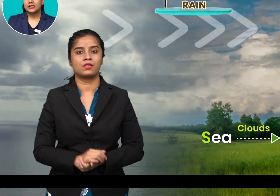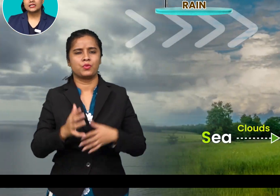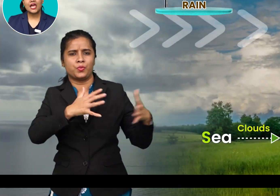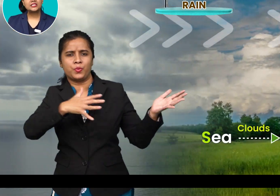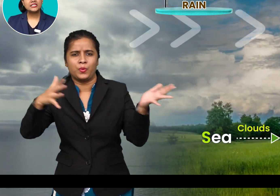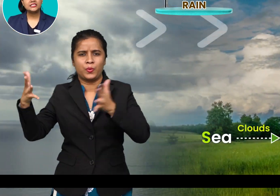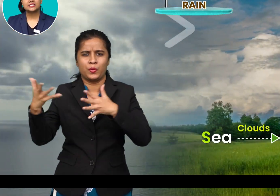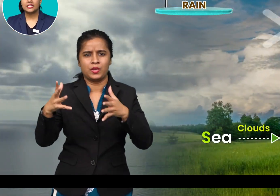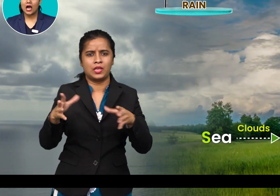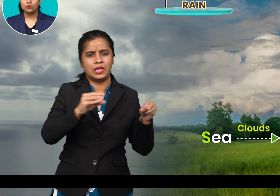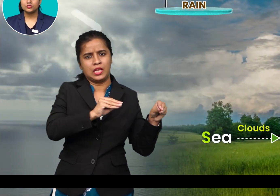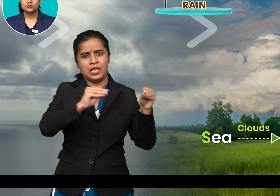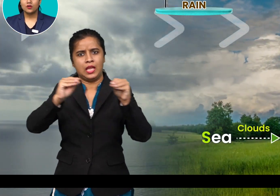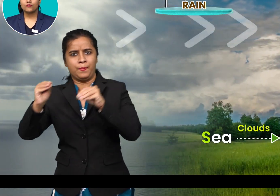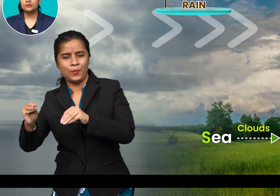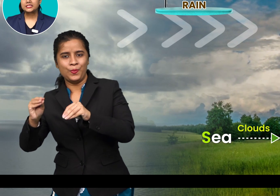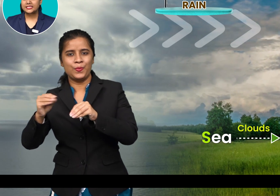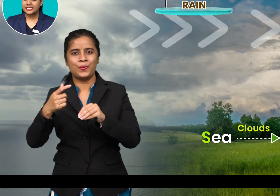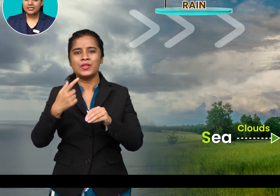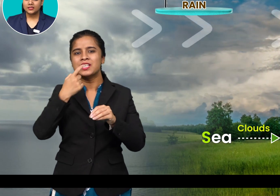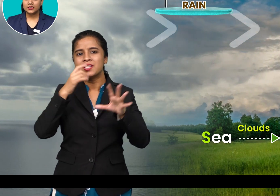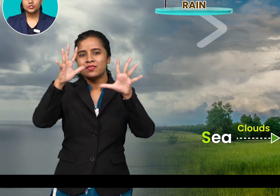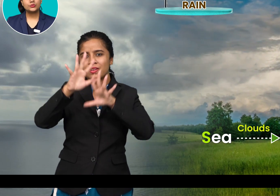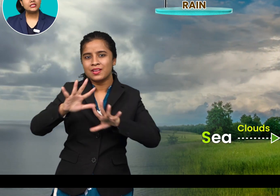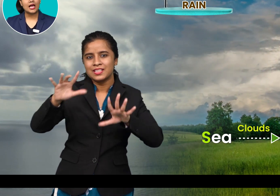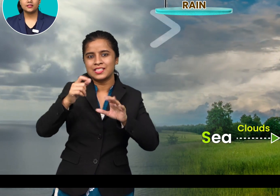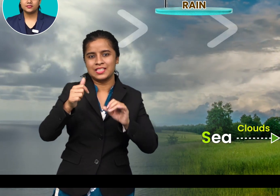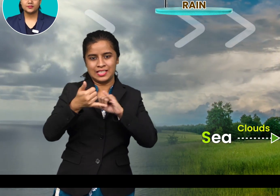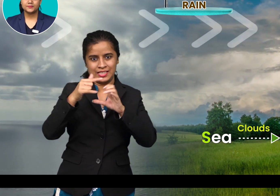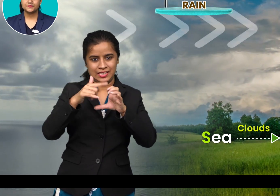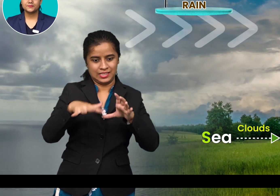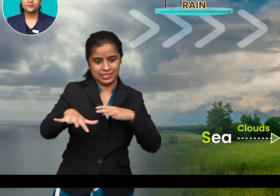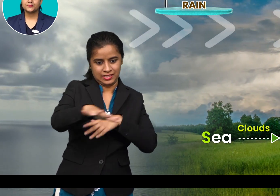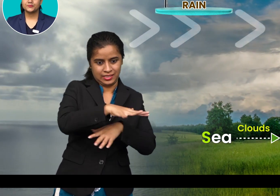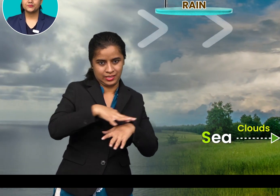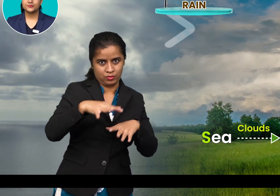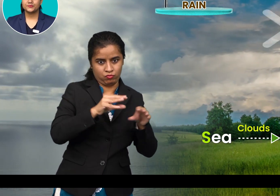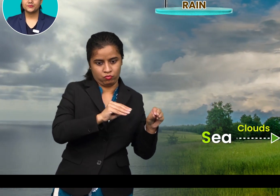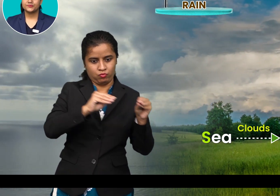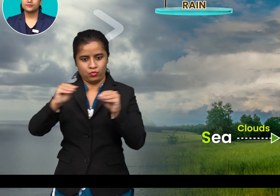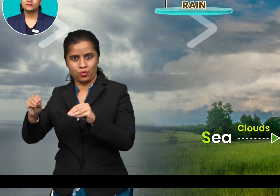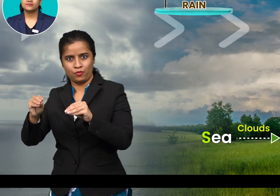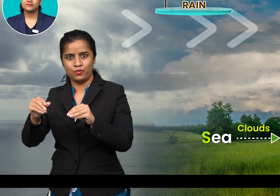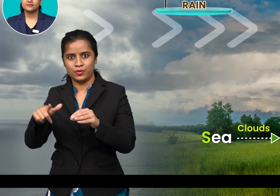Winds carry these clouds from the sea to the land.